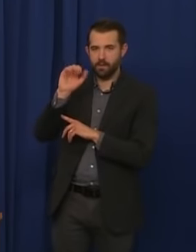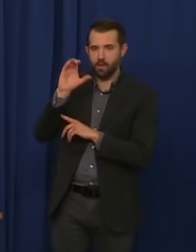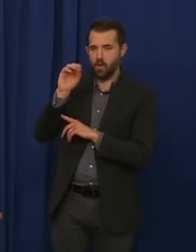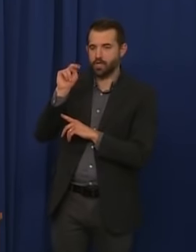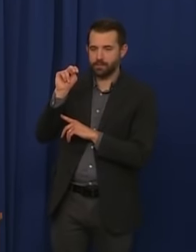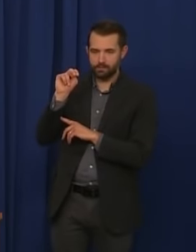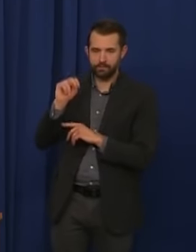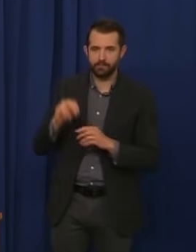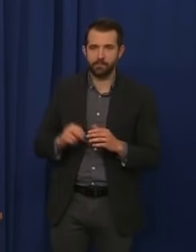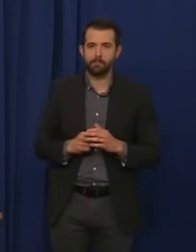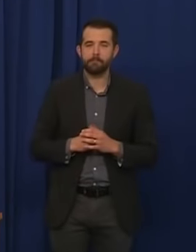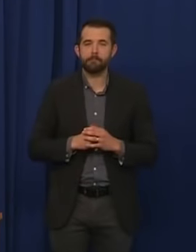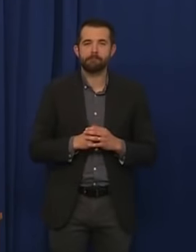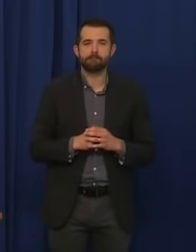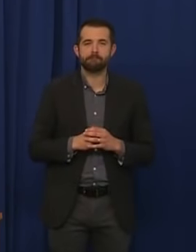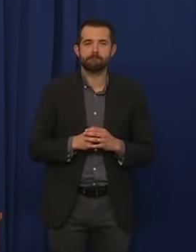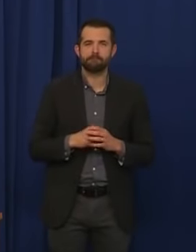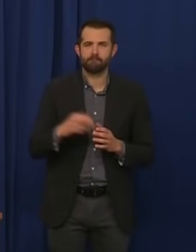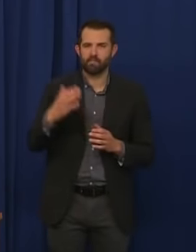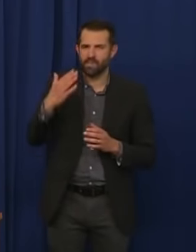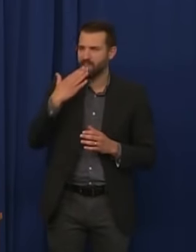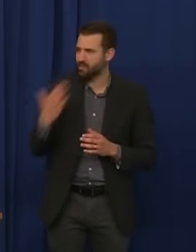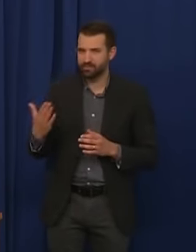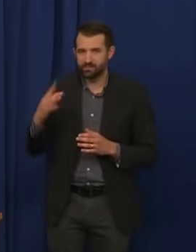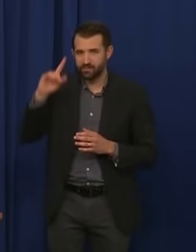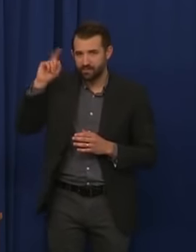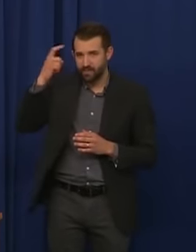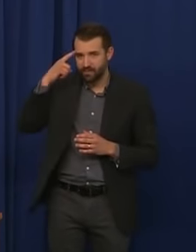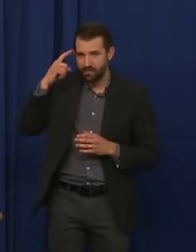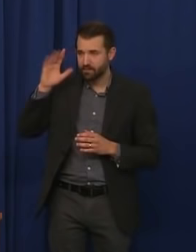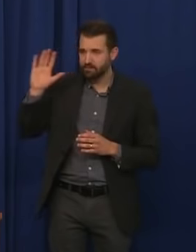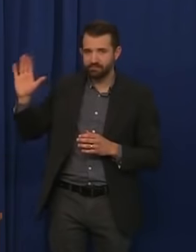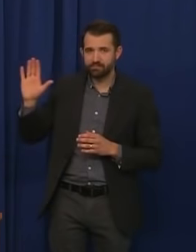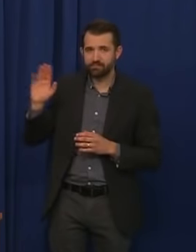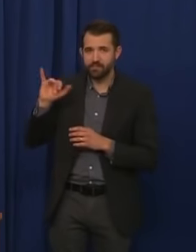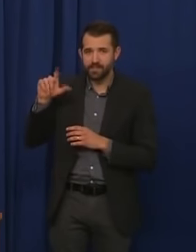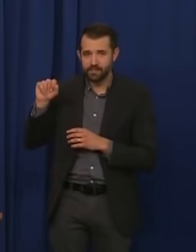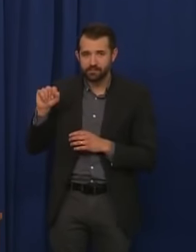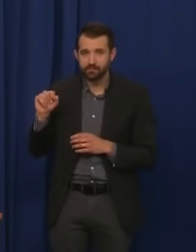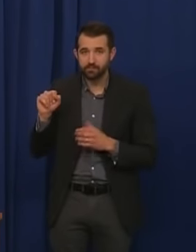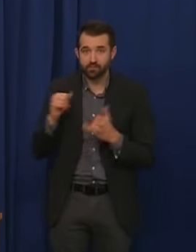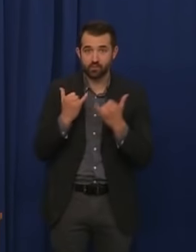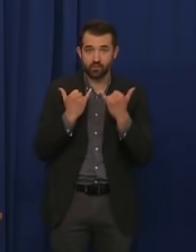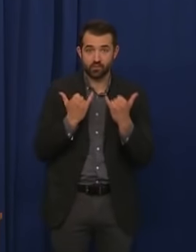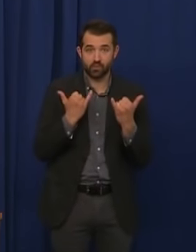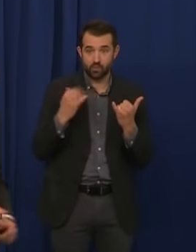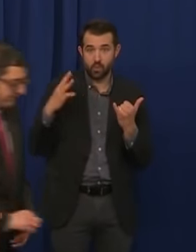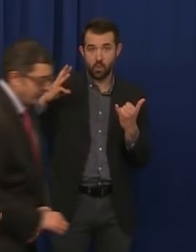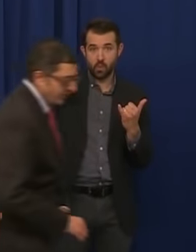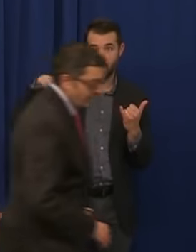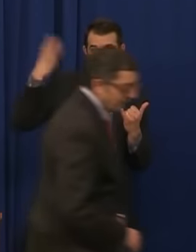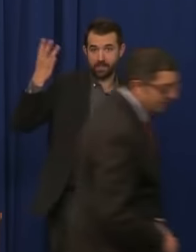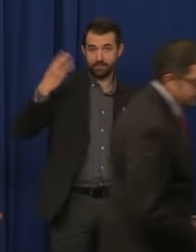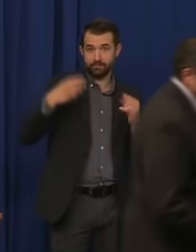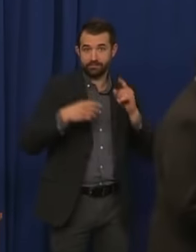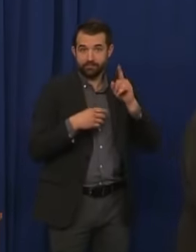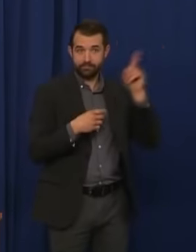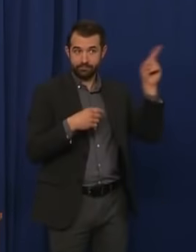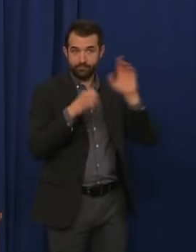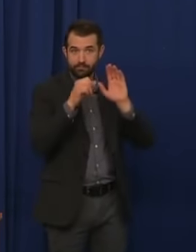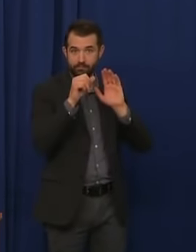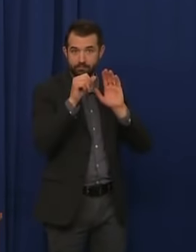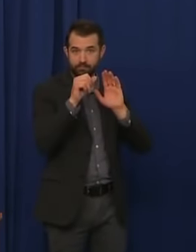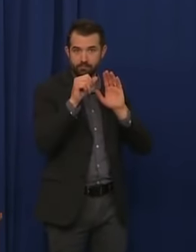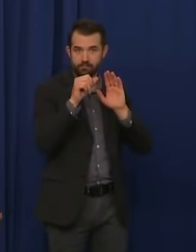Thank you. Governor Mills, there's a bipartisan effort in Washington to pass $500 billion in unrestricted aid